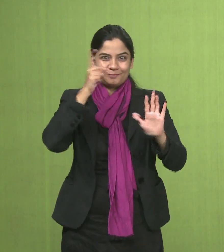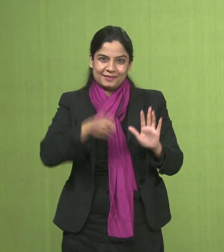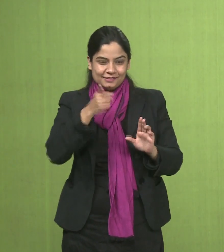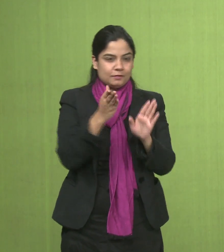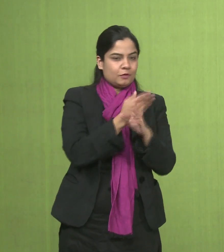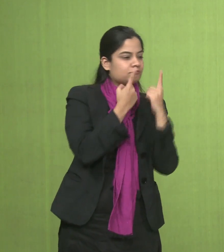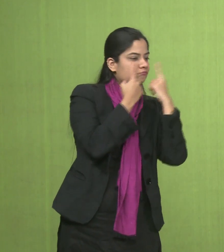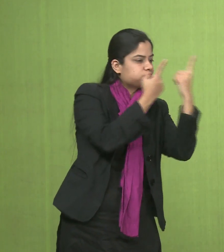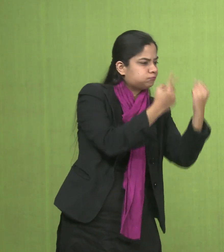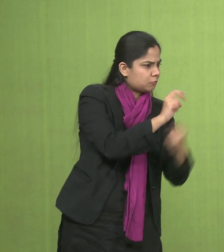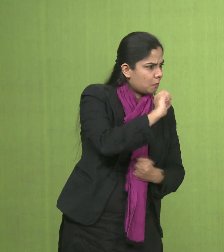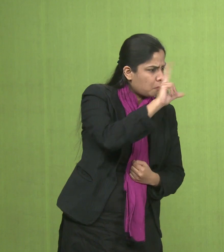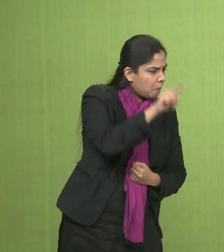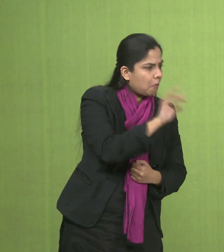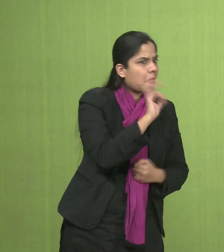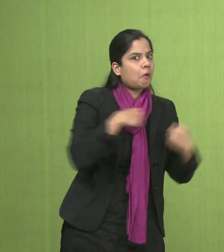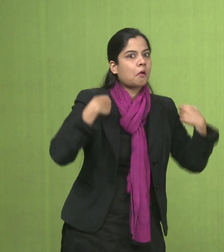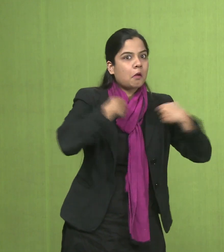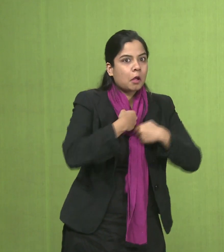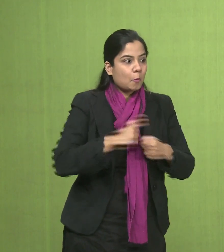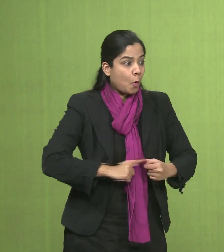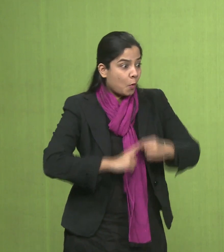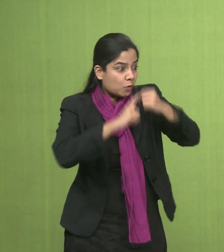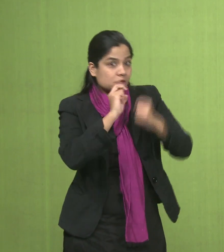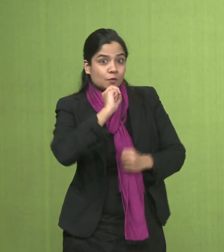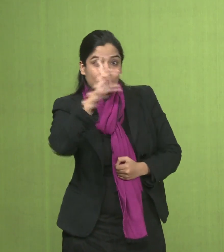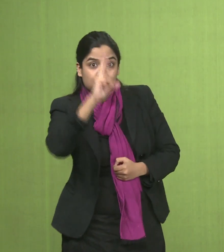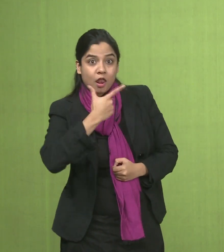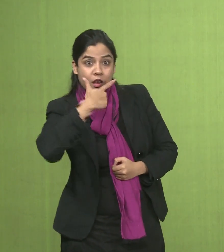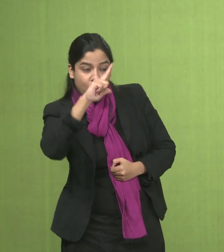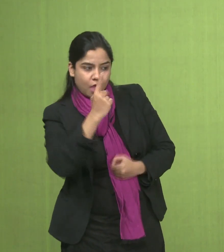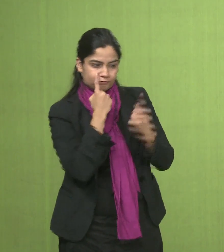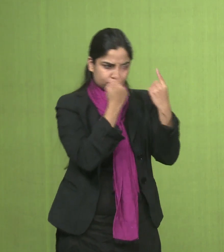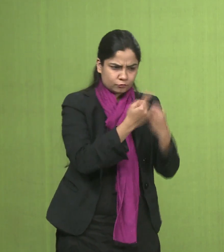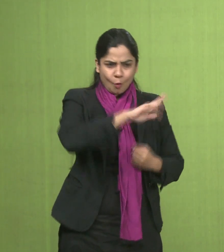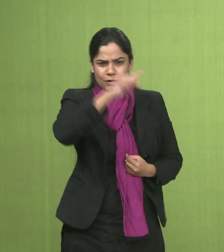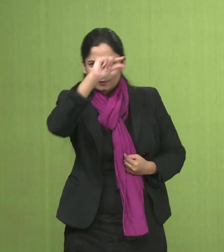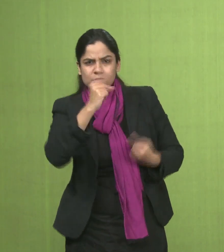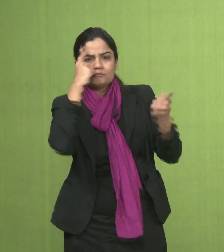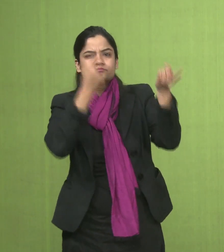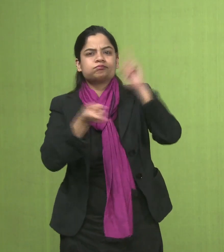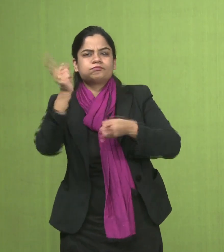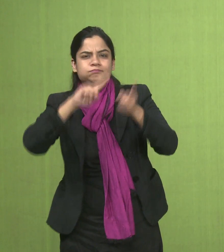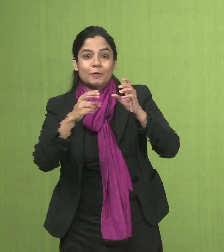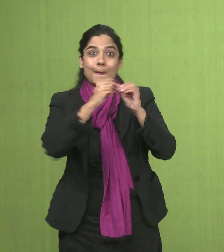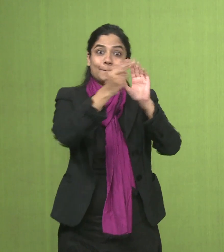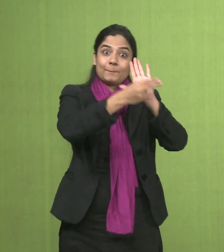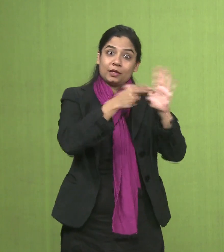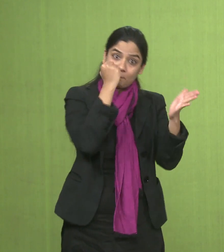coats, etc. We decide on what brand we want to buy in, what quality we want to buy in. So that is what we do. So some people go